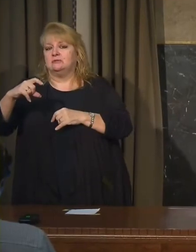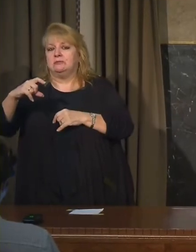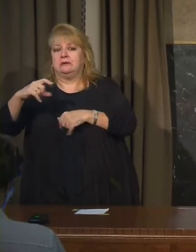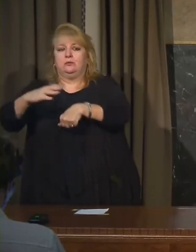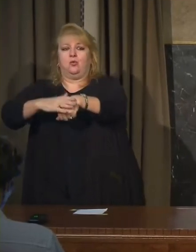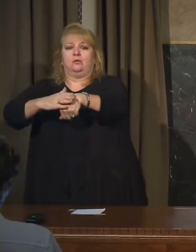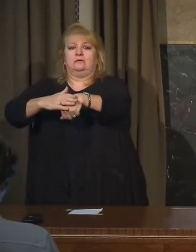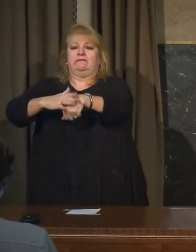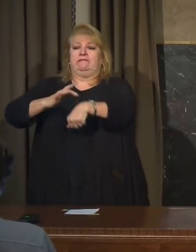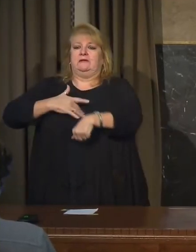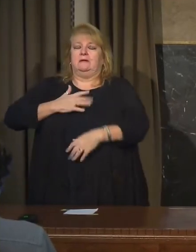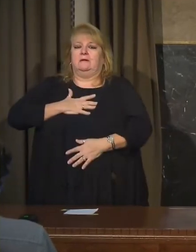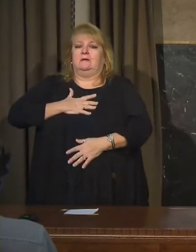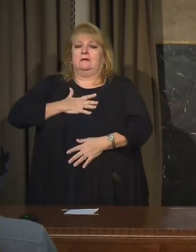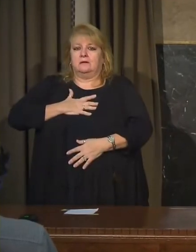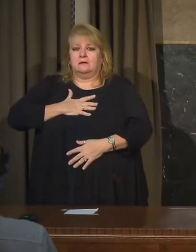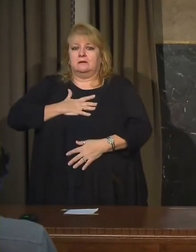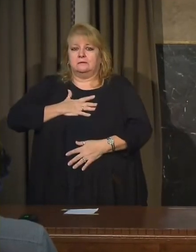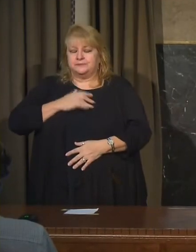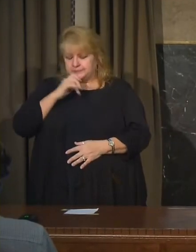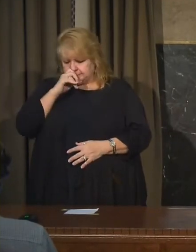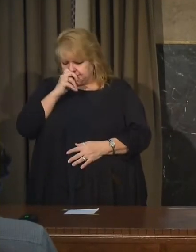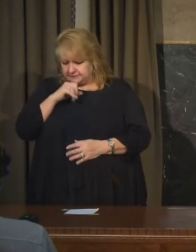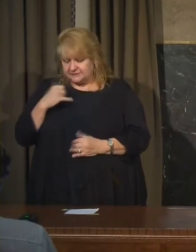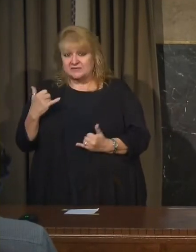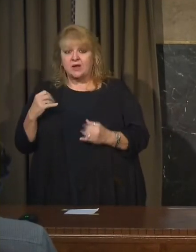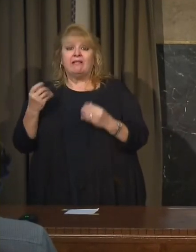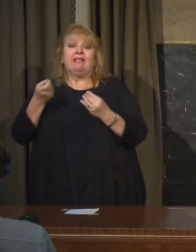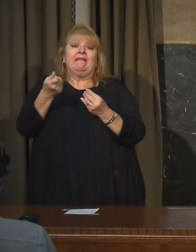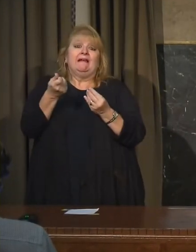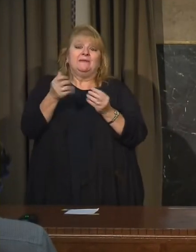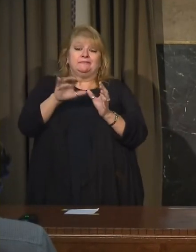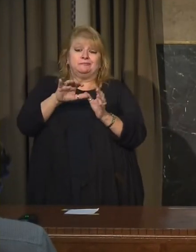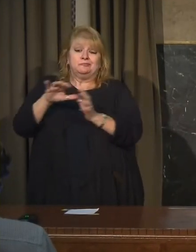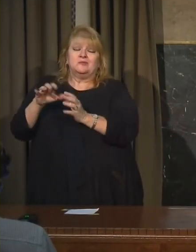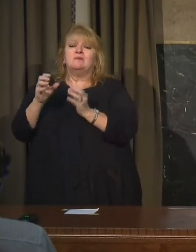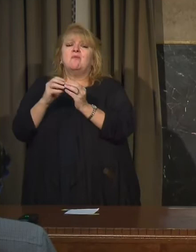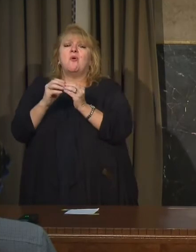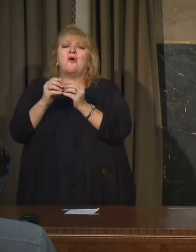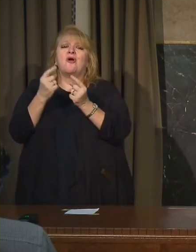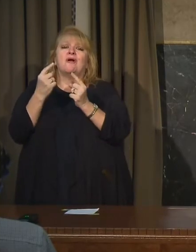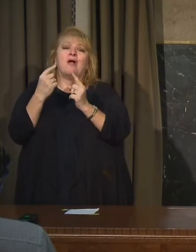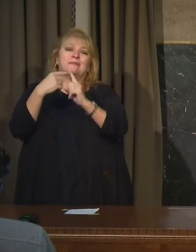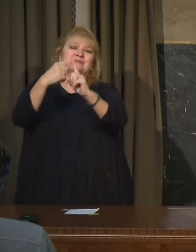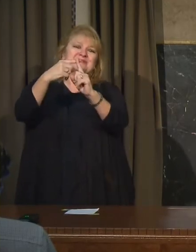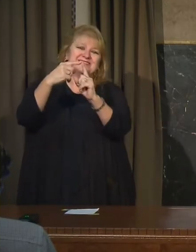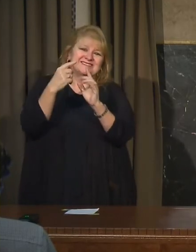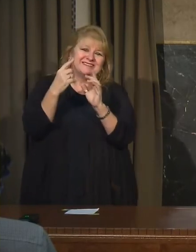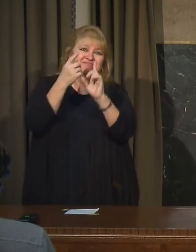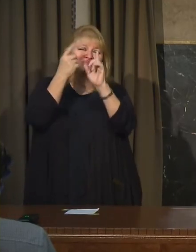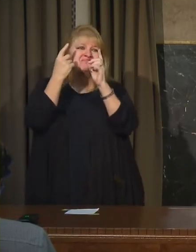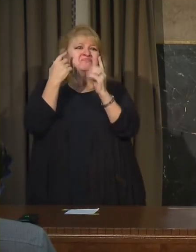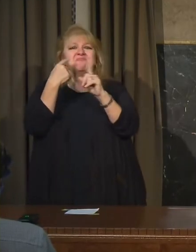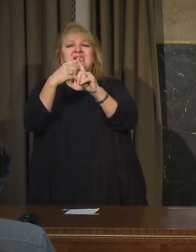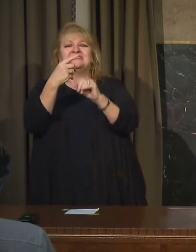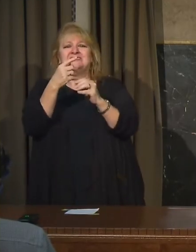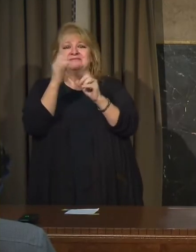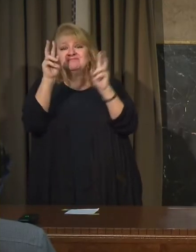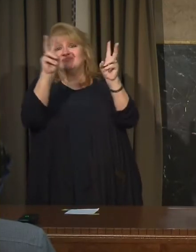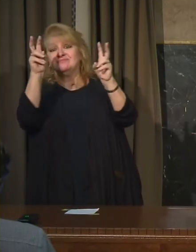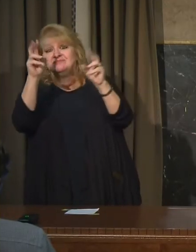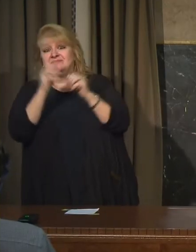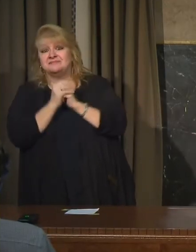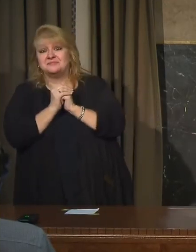happy or optimistic items. We'll talk a little bit about the vaccine. And I'll tell you, I continue to